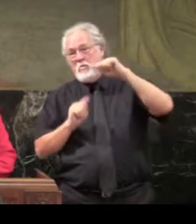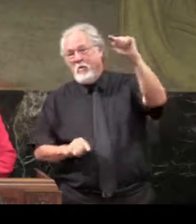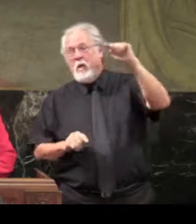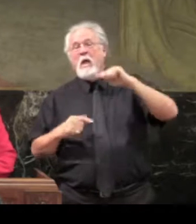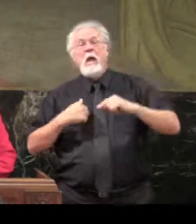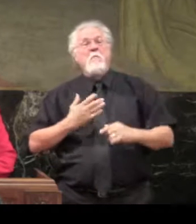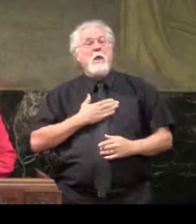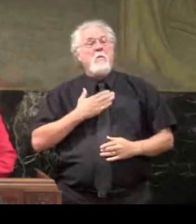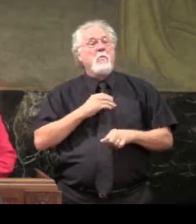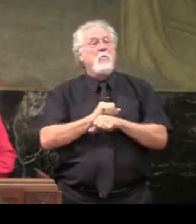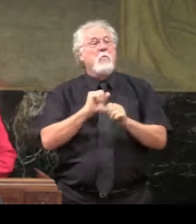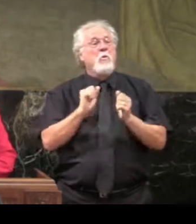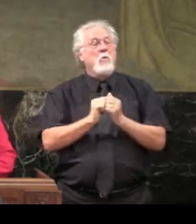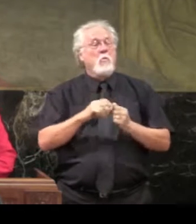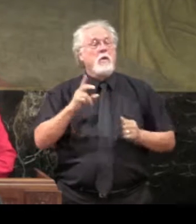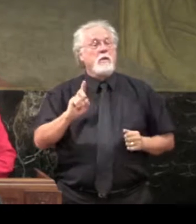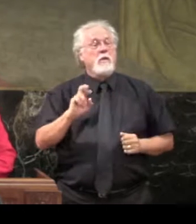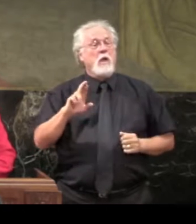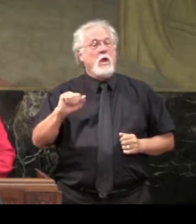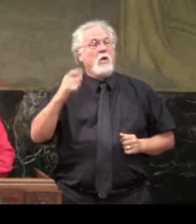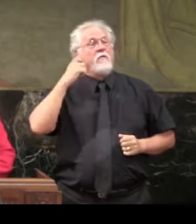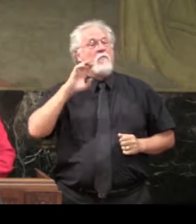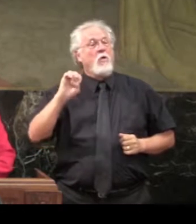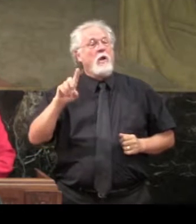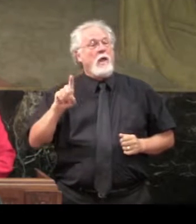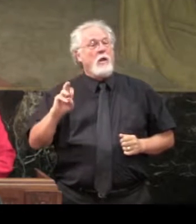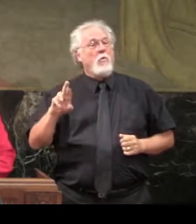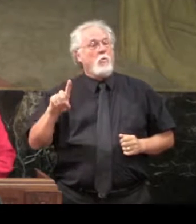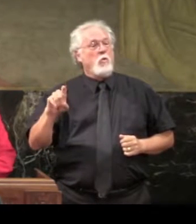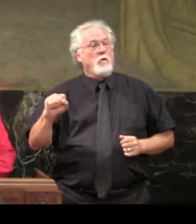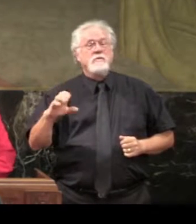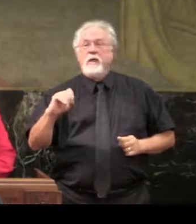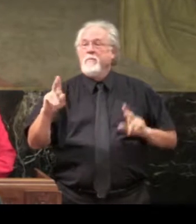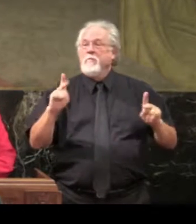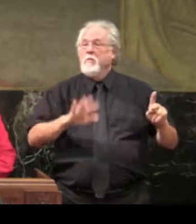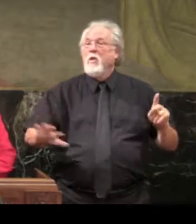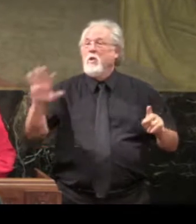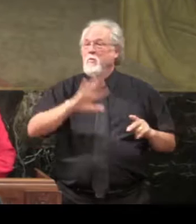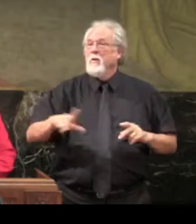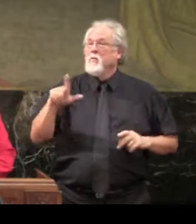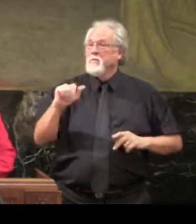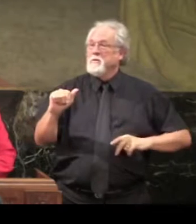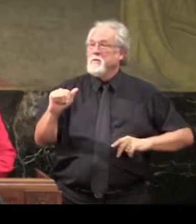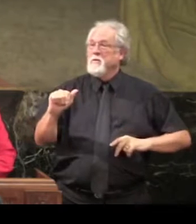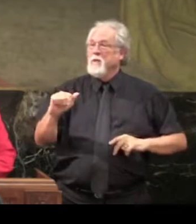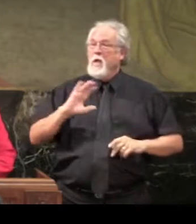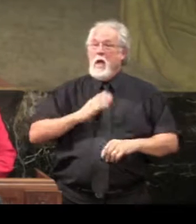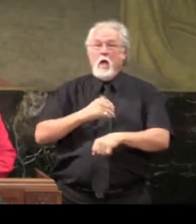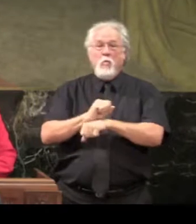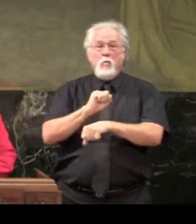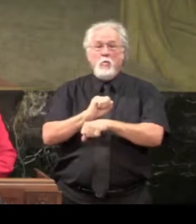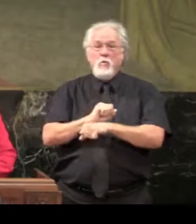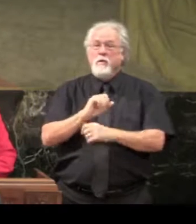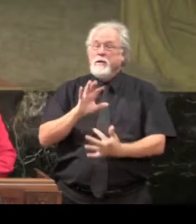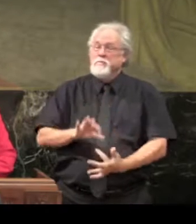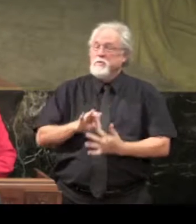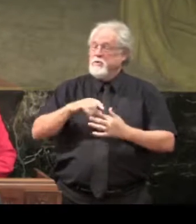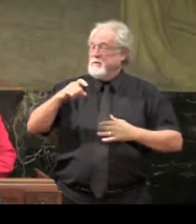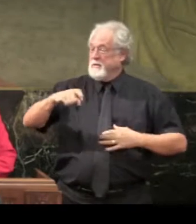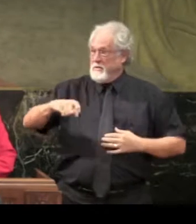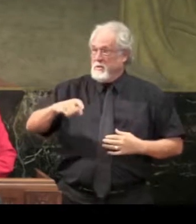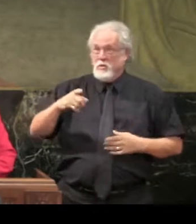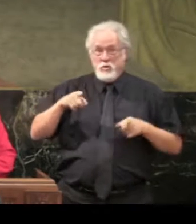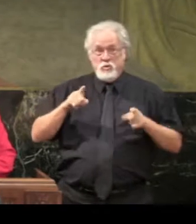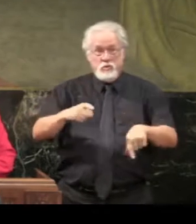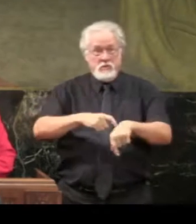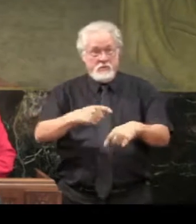with the DRA on behalf of Governor Edwards and the people across this great state. Our work is especially needed in